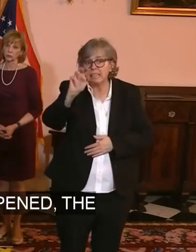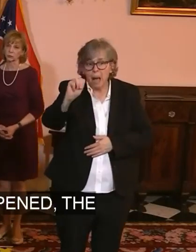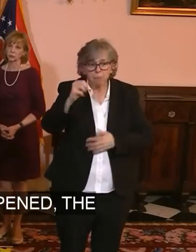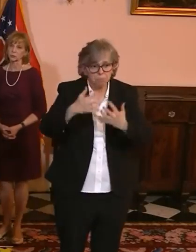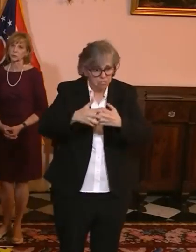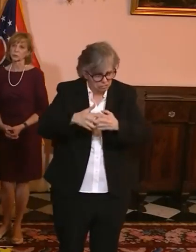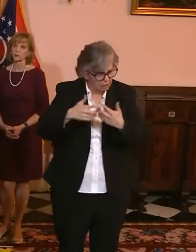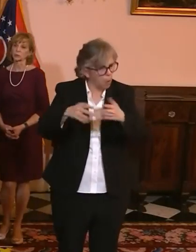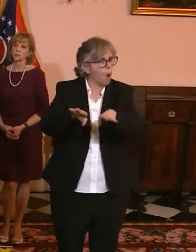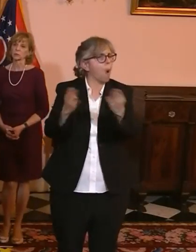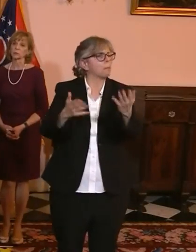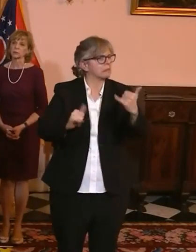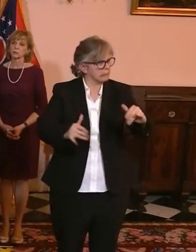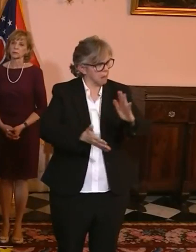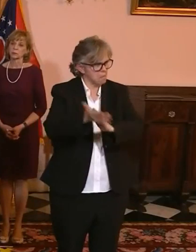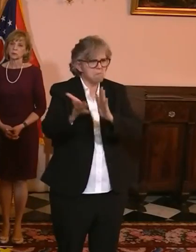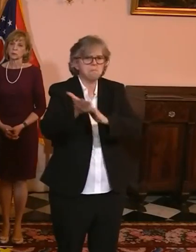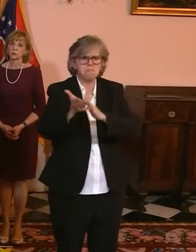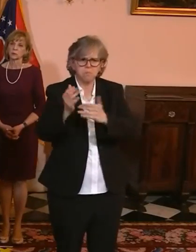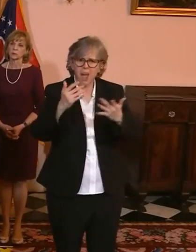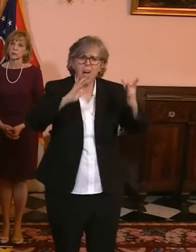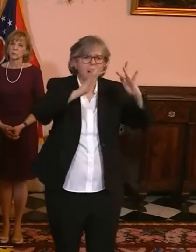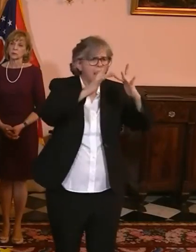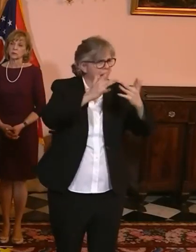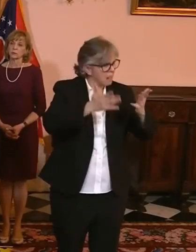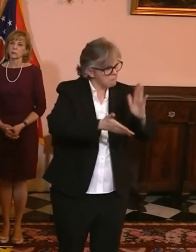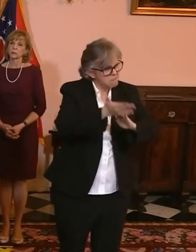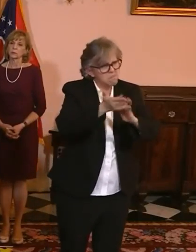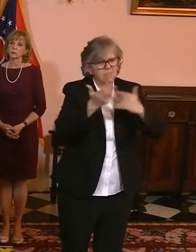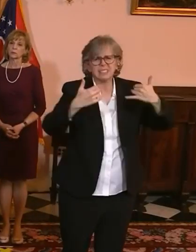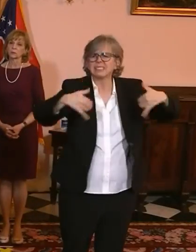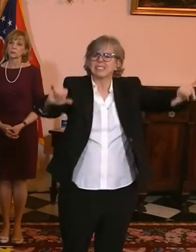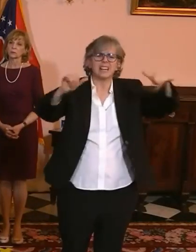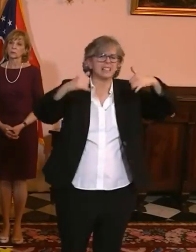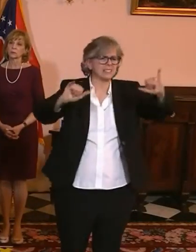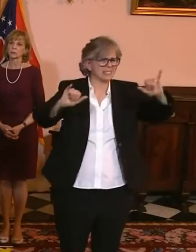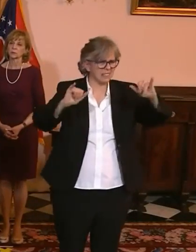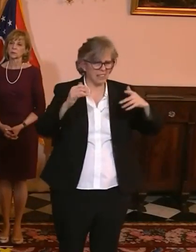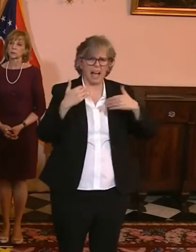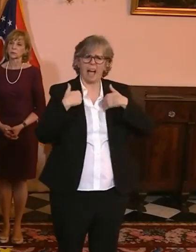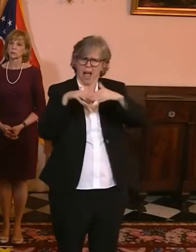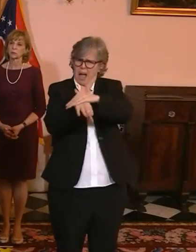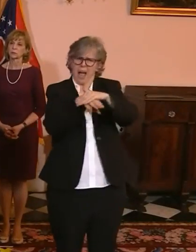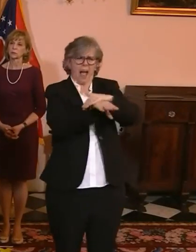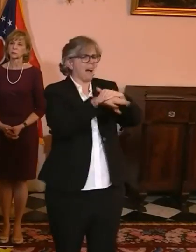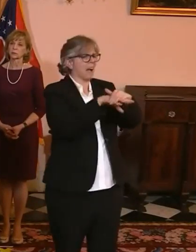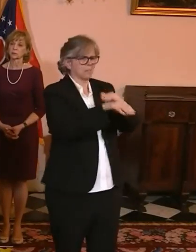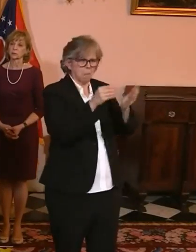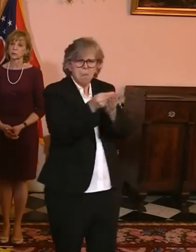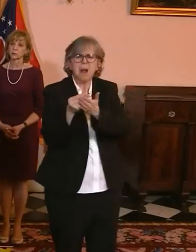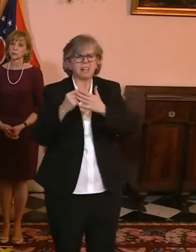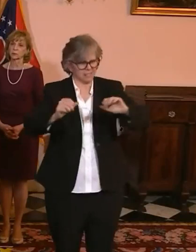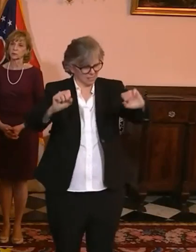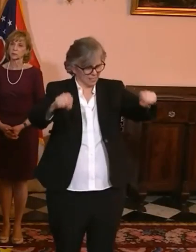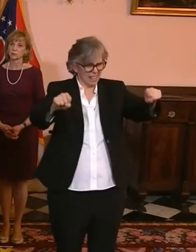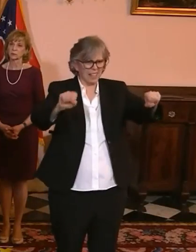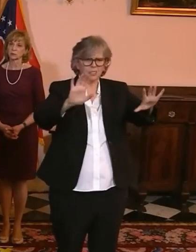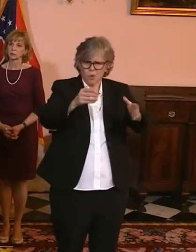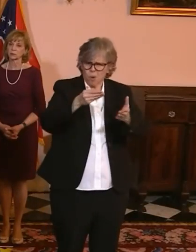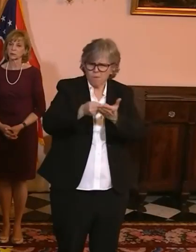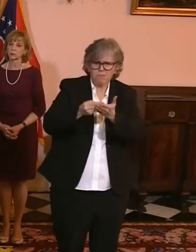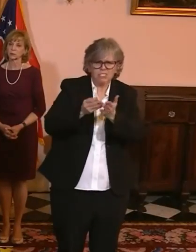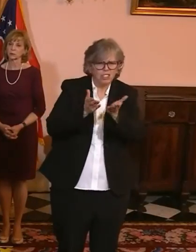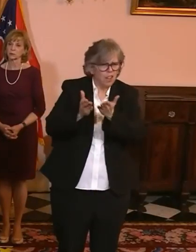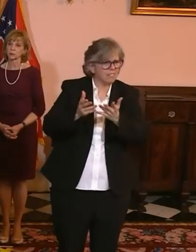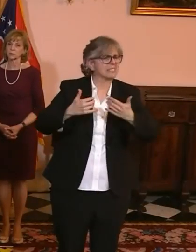their online services. They're all making sure that the financial services that you rely on are